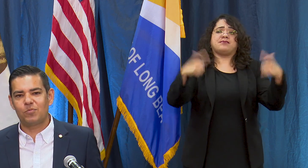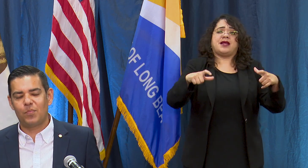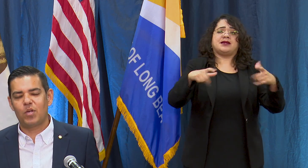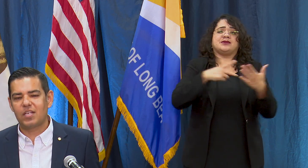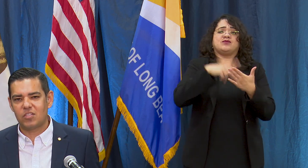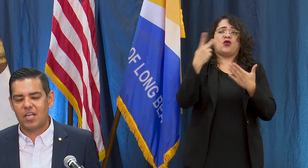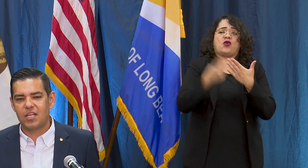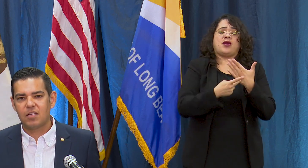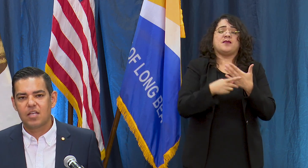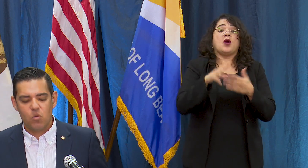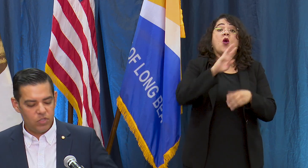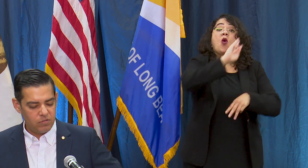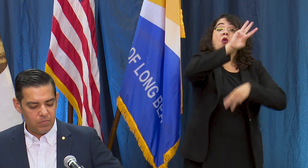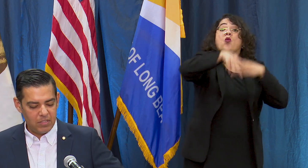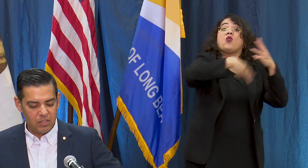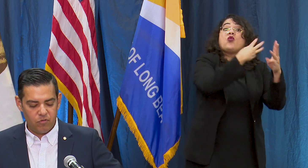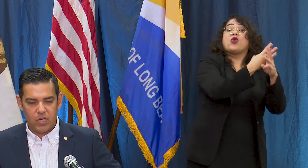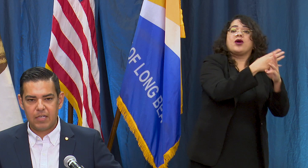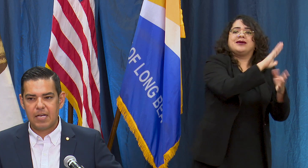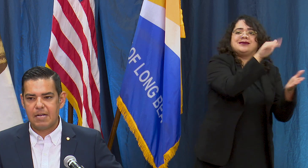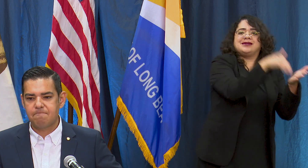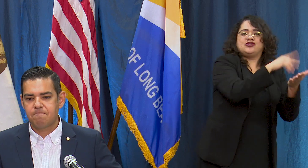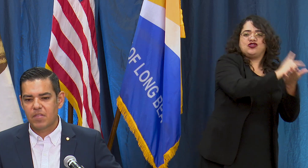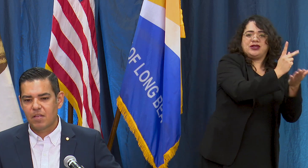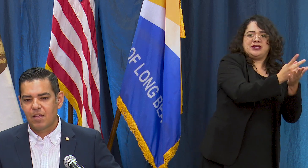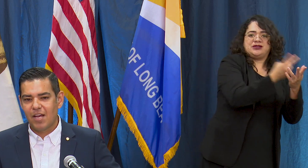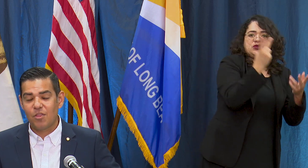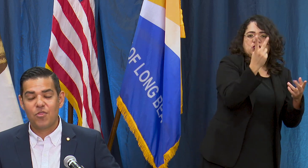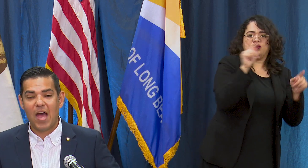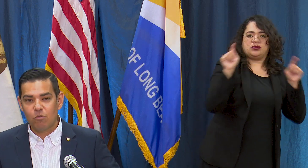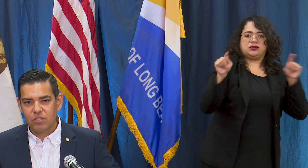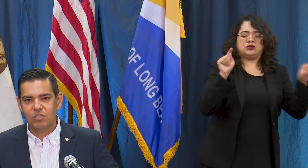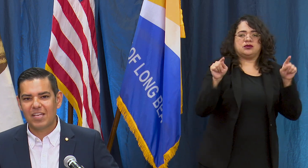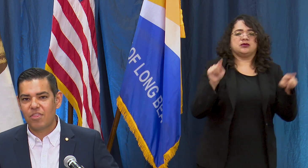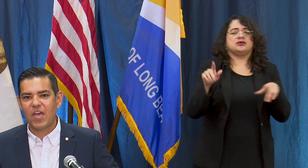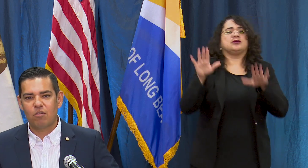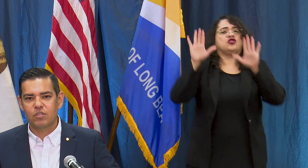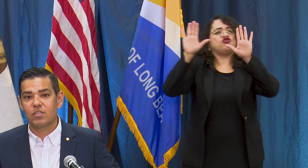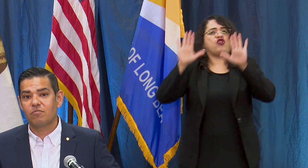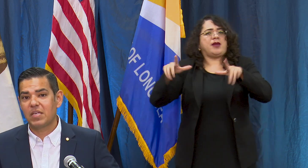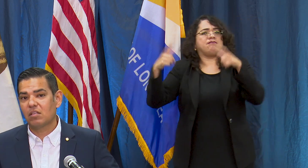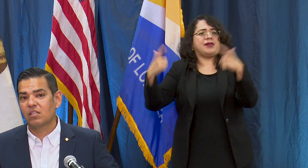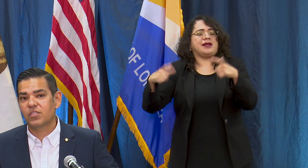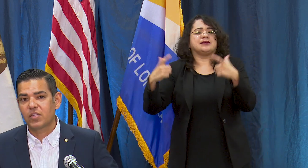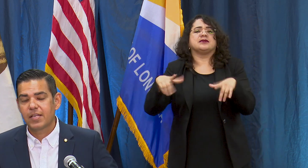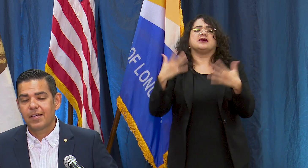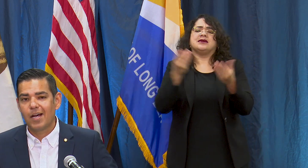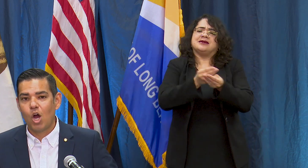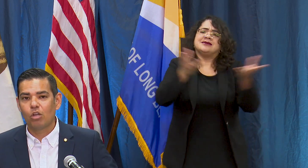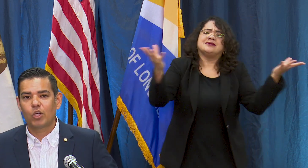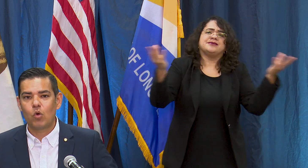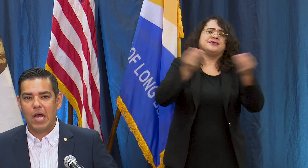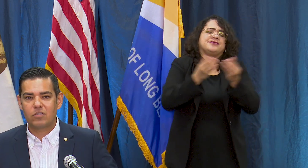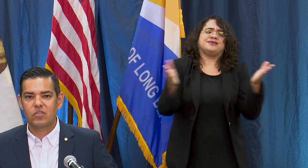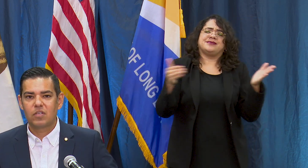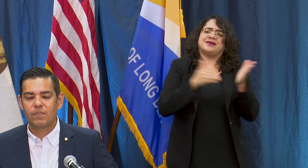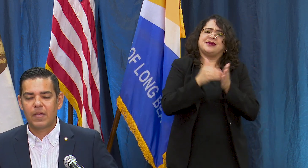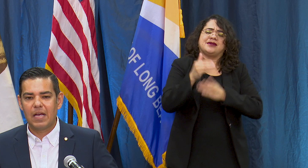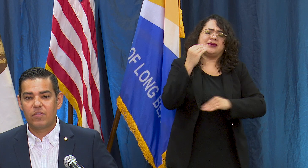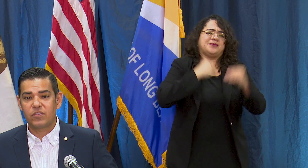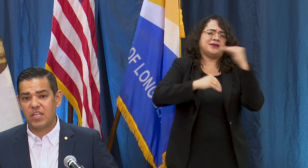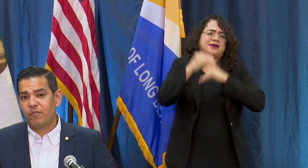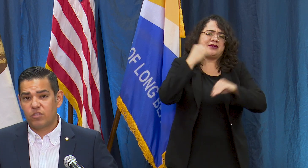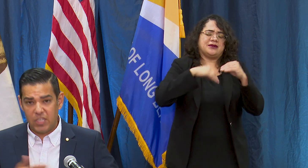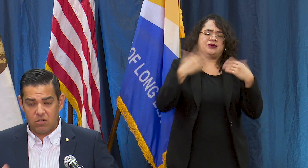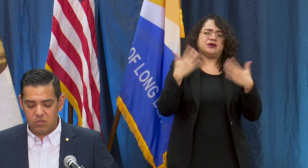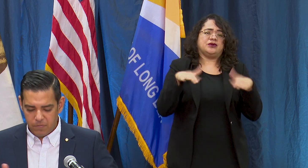program, which has been pretty exciting, which has been delivering thousands and thousands of meals all across